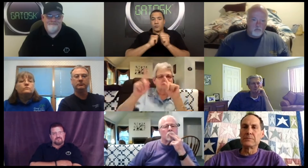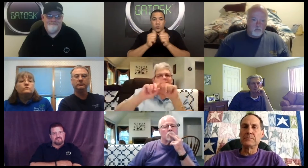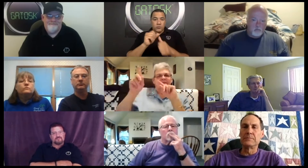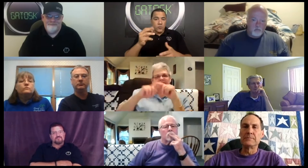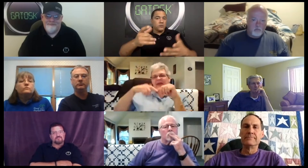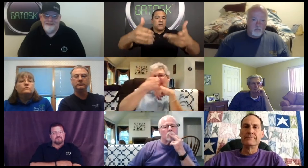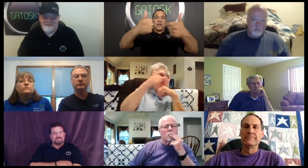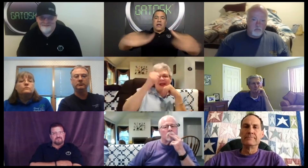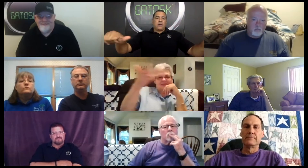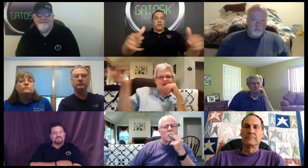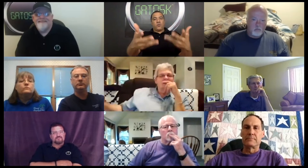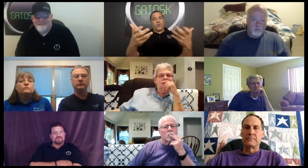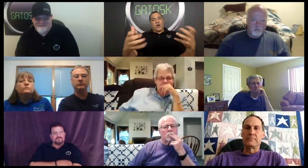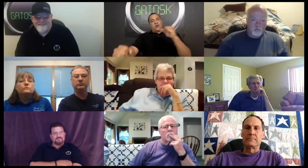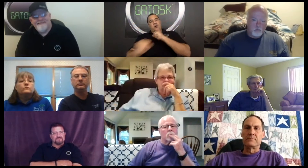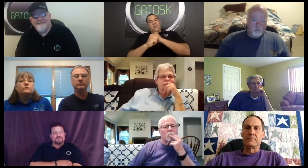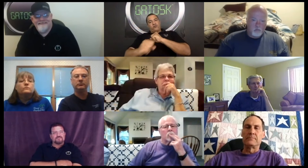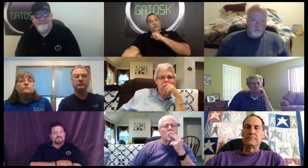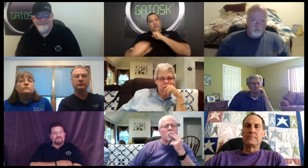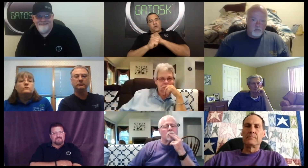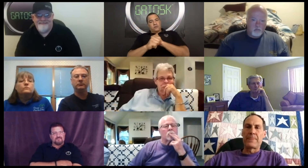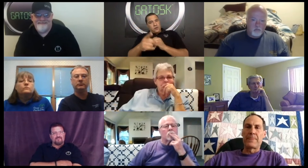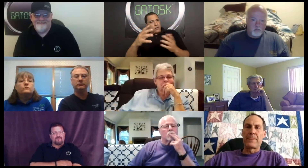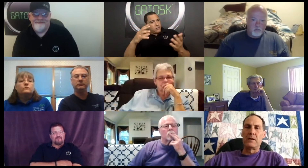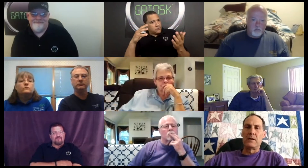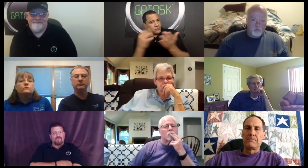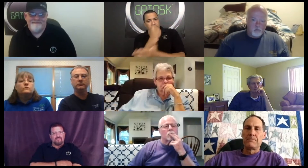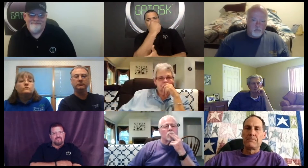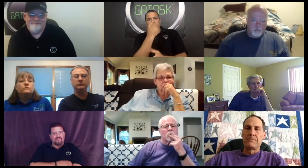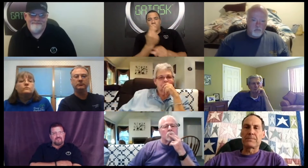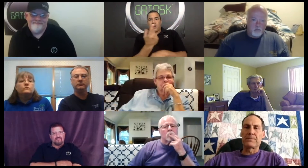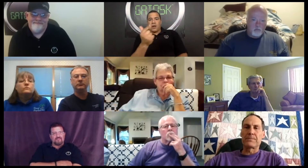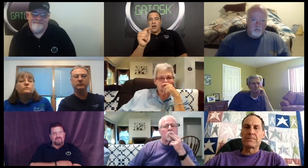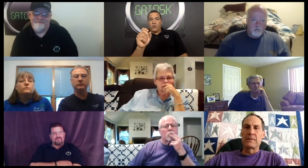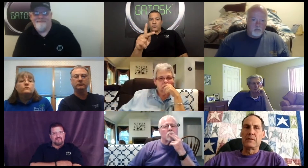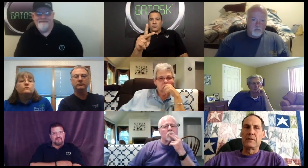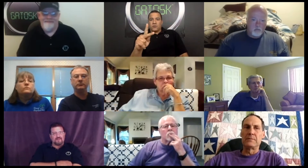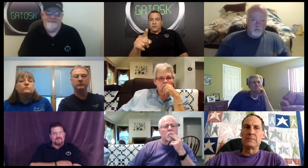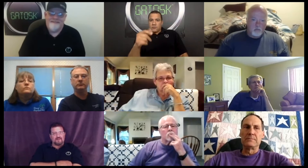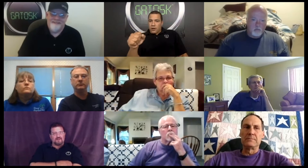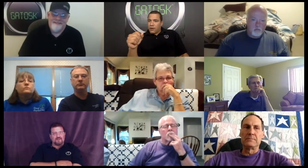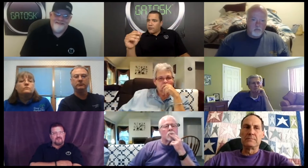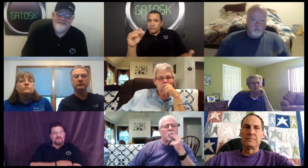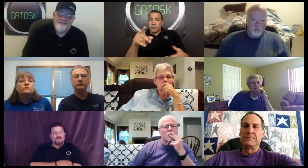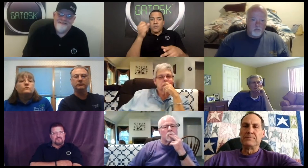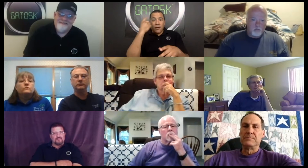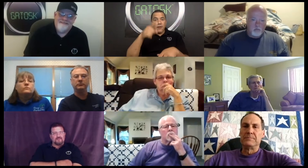organization, some sort of whatever you want to advertise, something you want to advertise, you want to take advantage and use Gatosk for